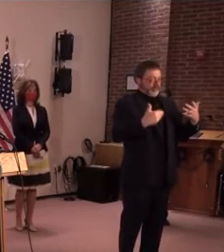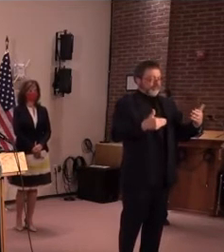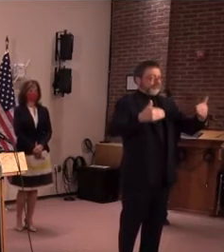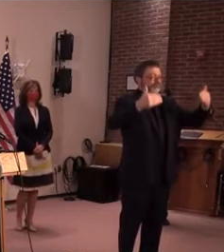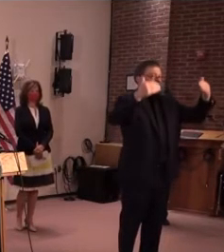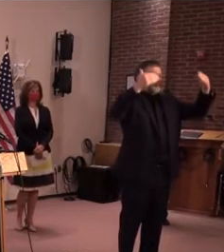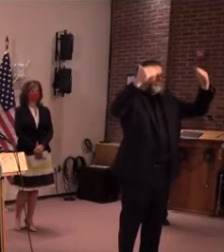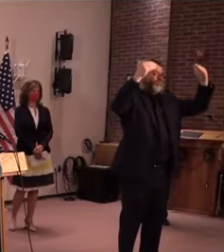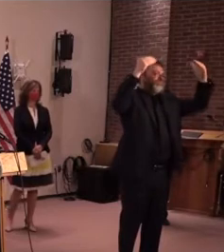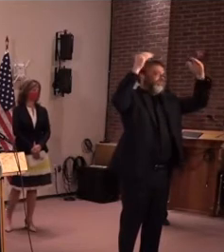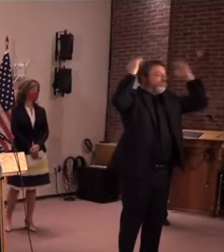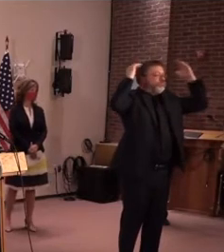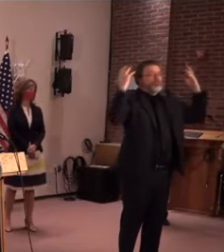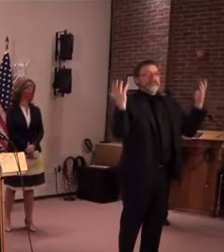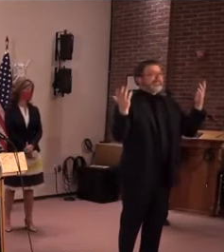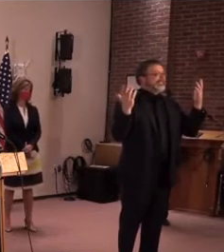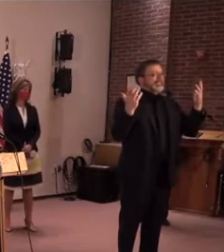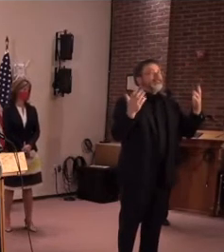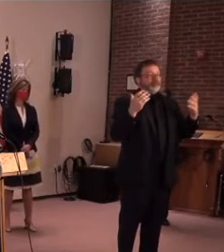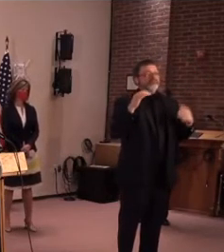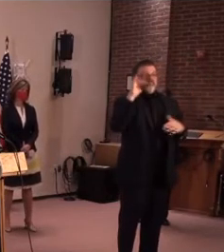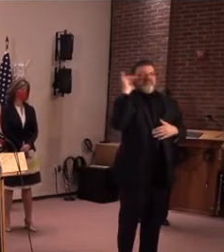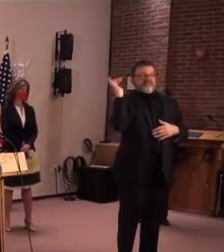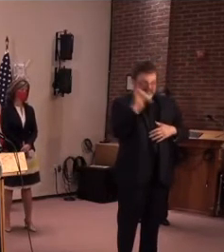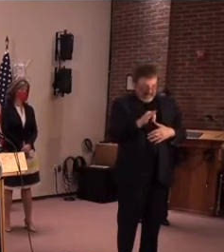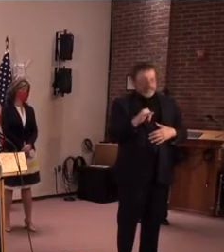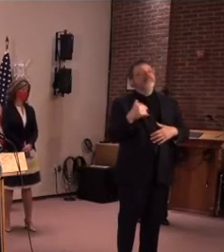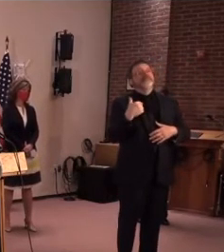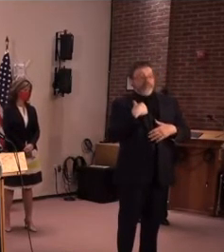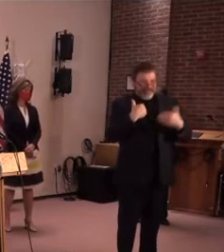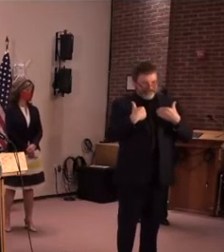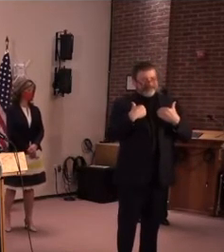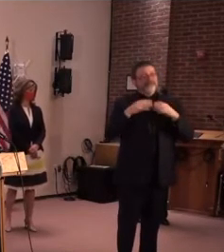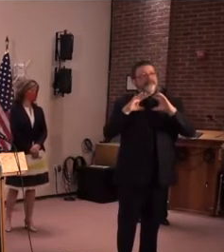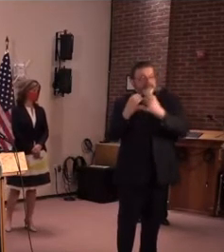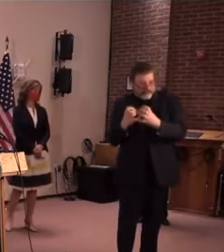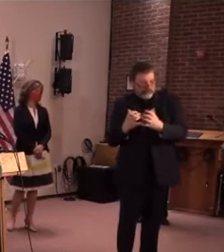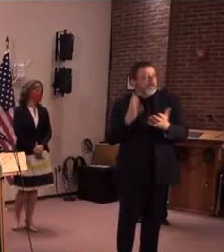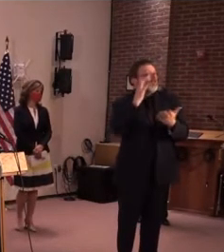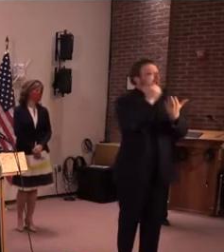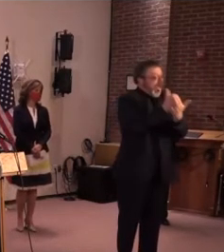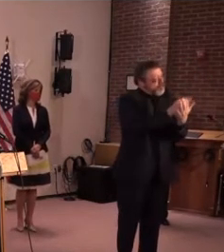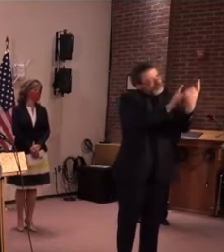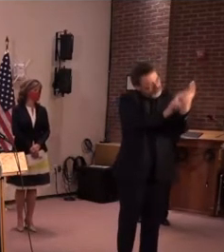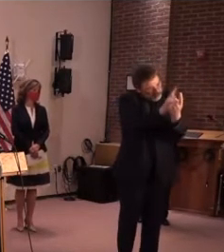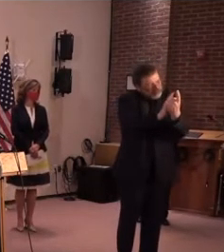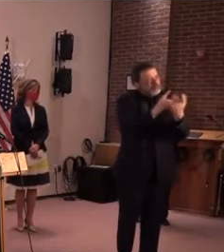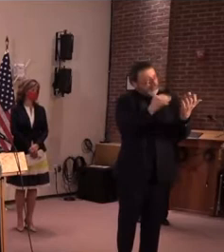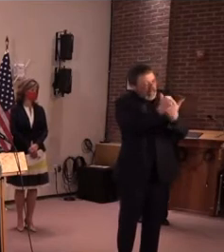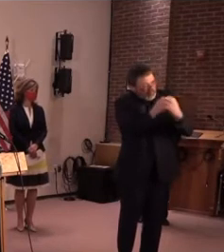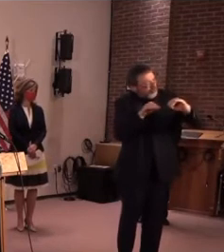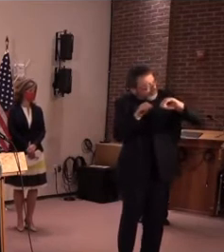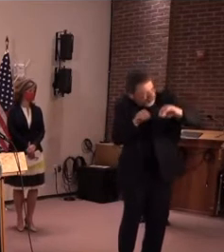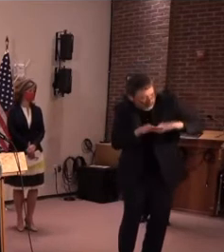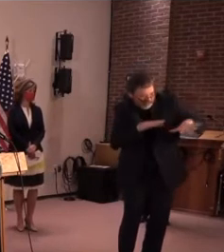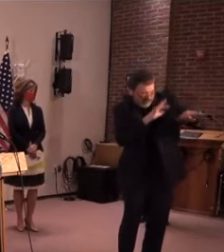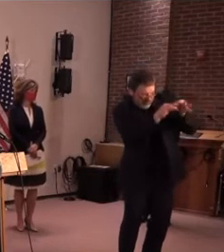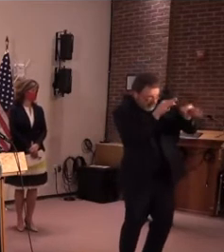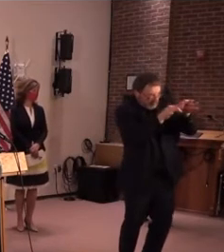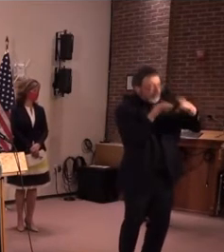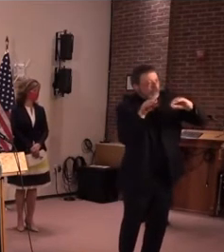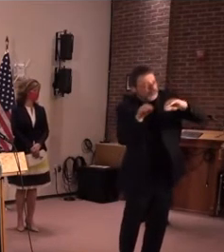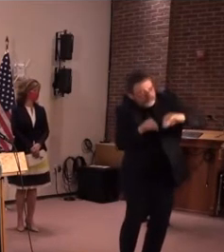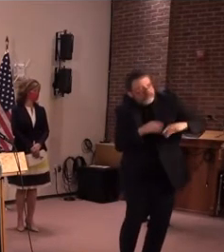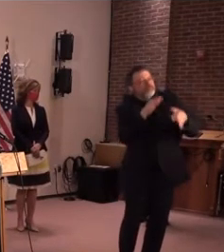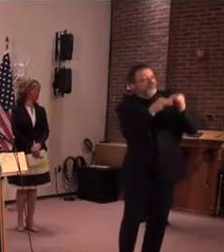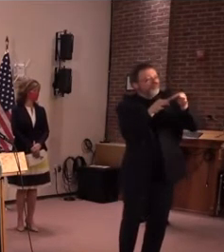many of the small businesses we've worked with do not have finance departments, legal departments, staff accountants to help them navigate, and they